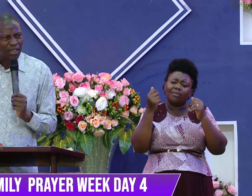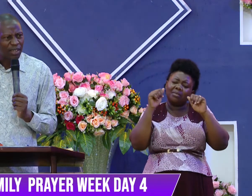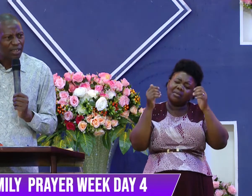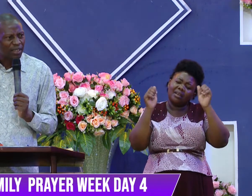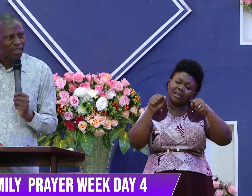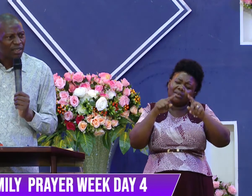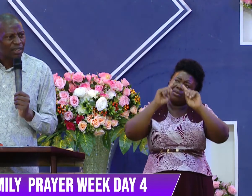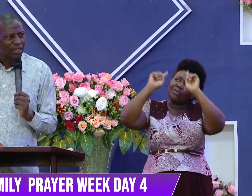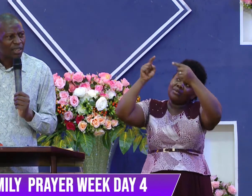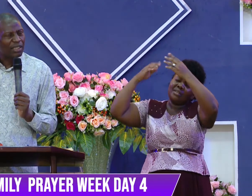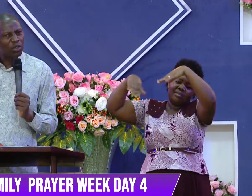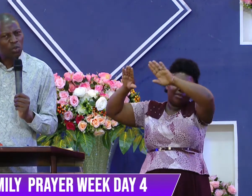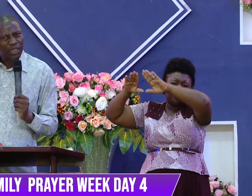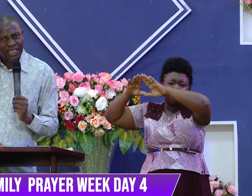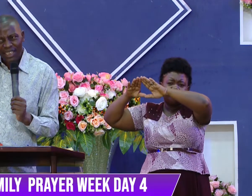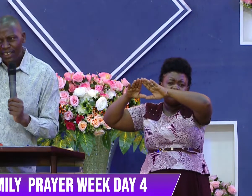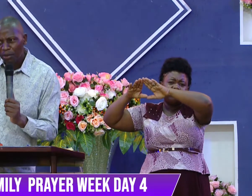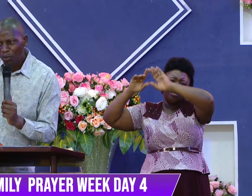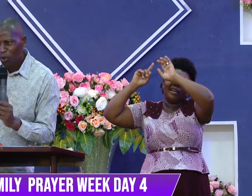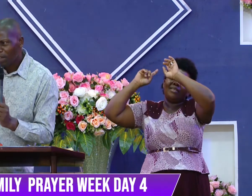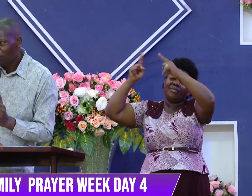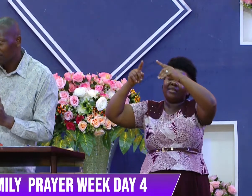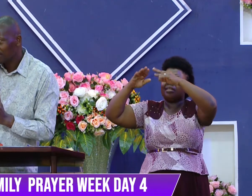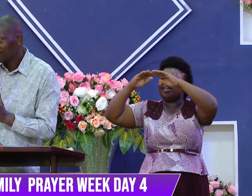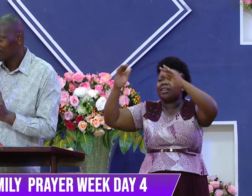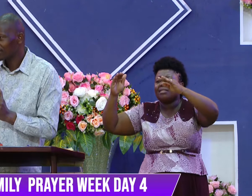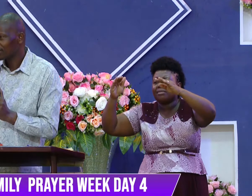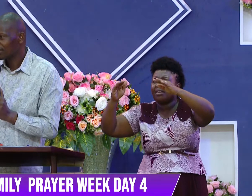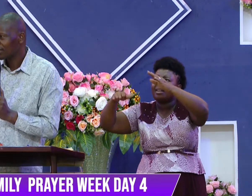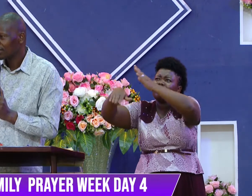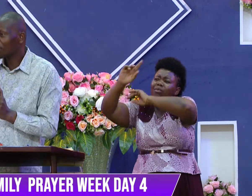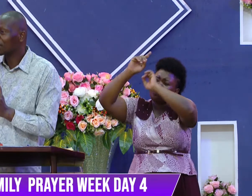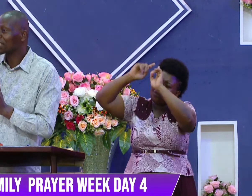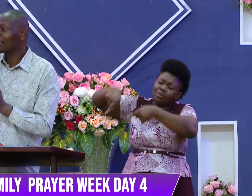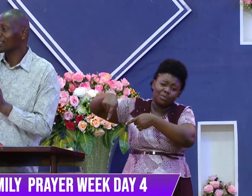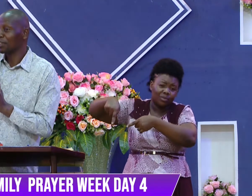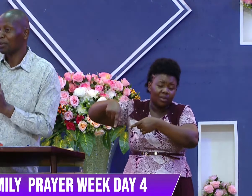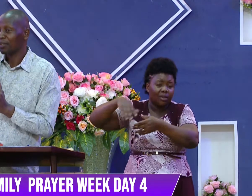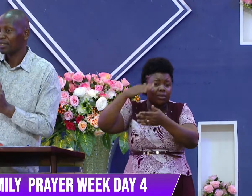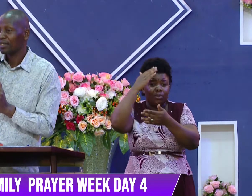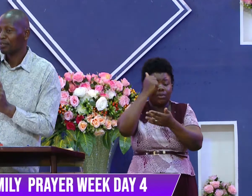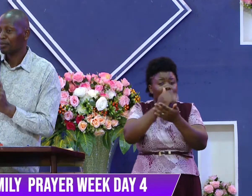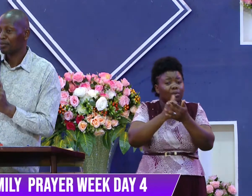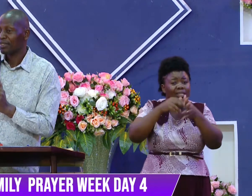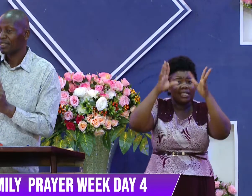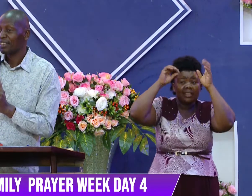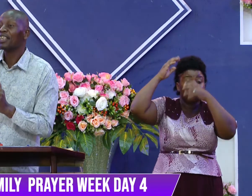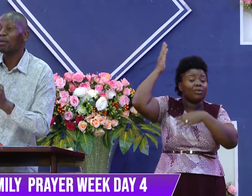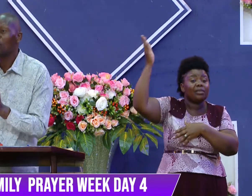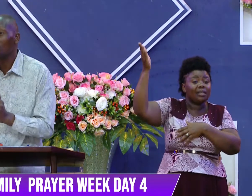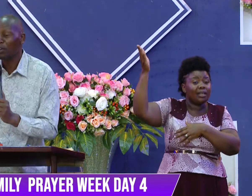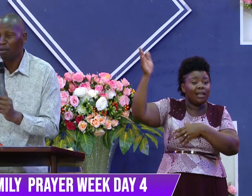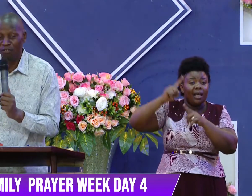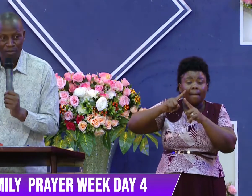And I say, how can you really go to heaven? And then you sent out in the air. Because the devil was